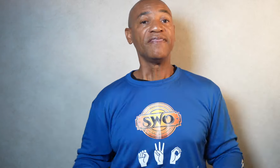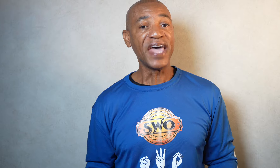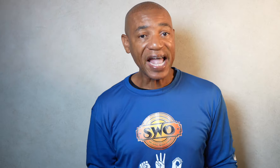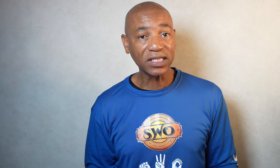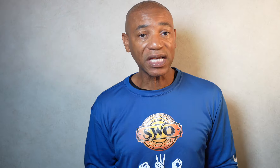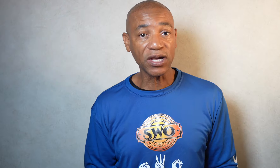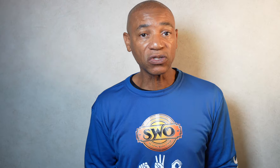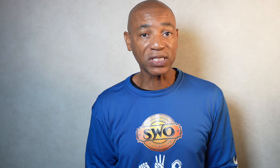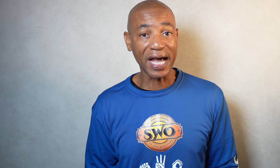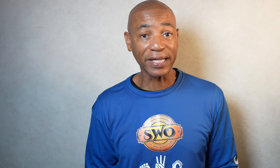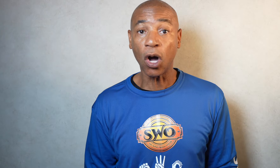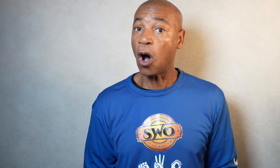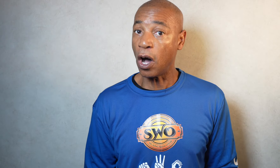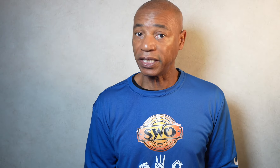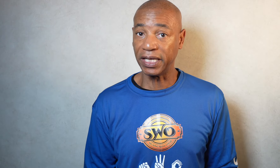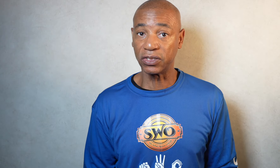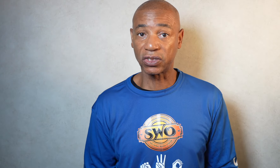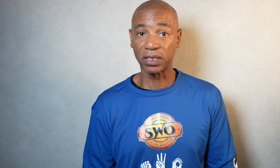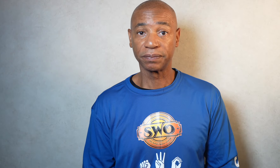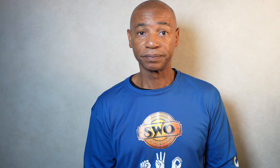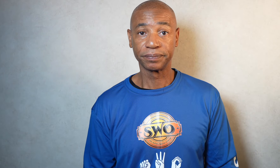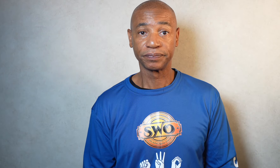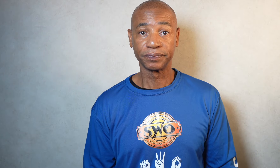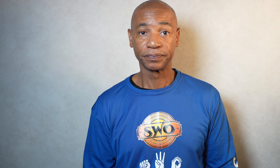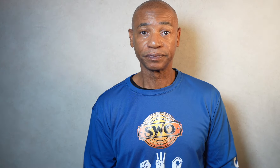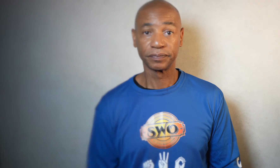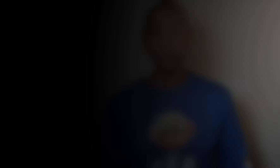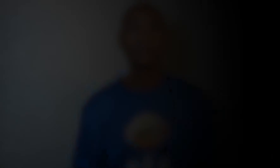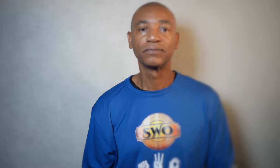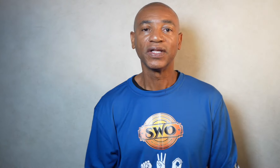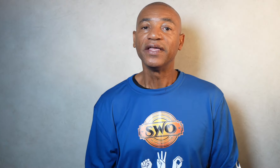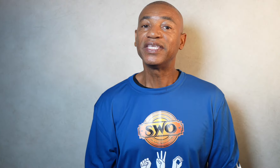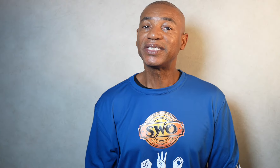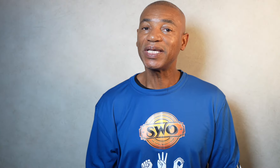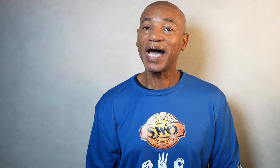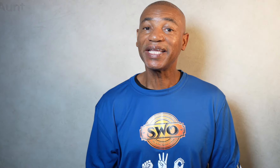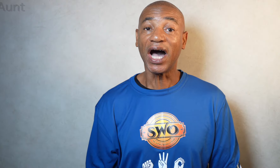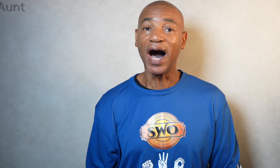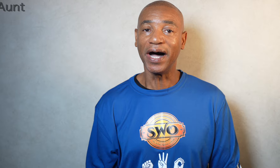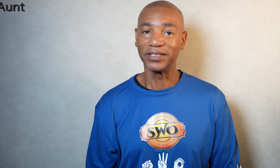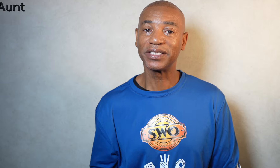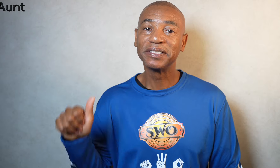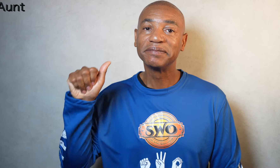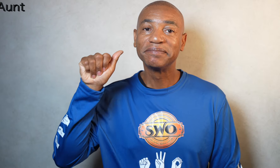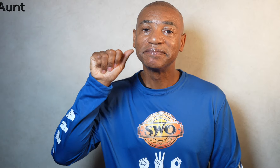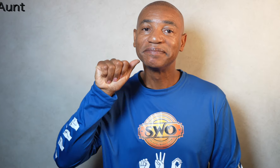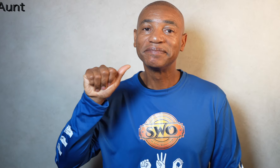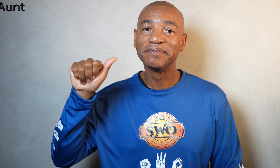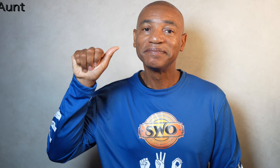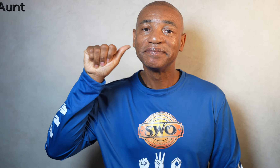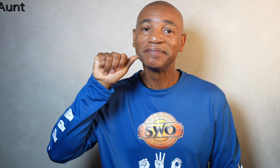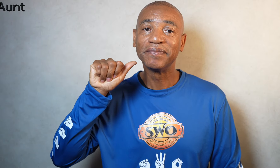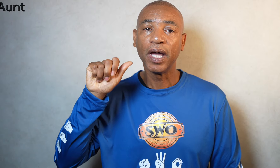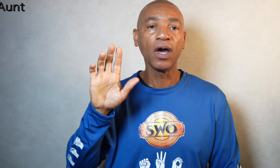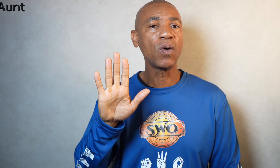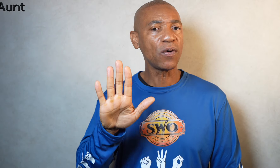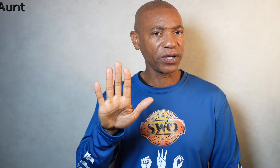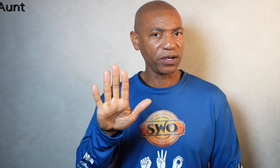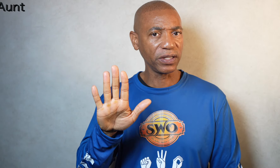That is how you sign audience. The sign aunt. And while we're here, let's do